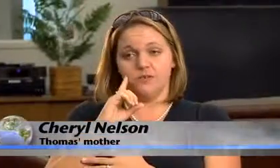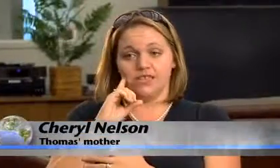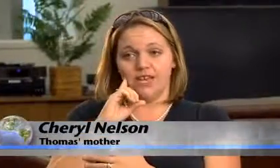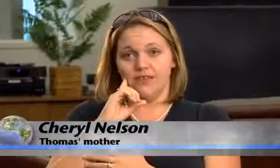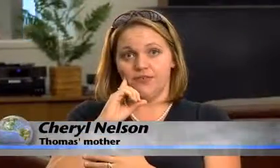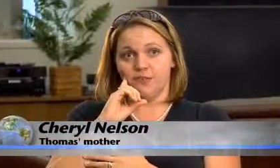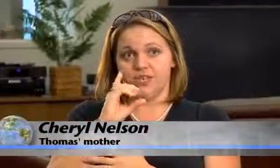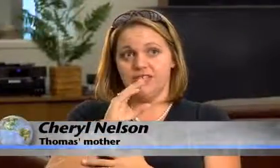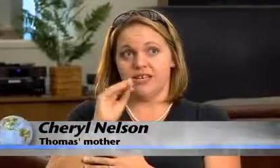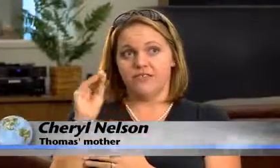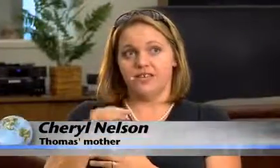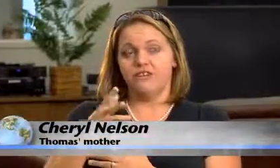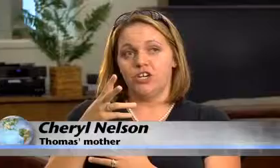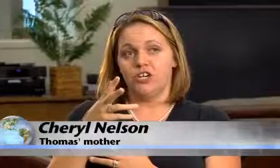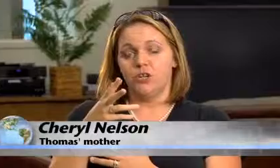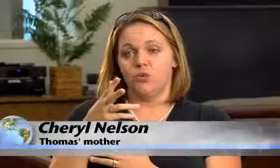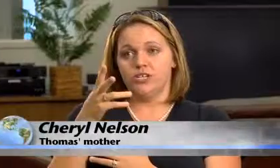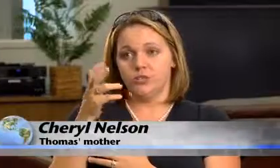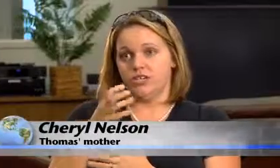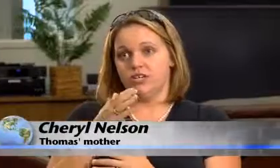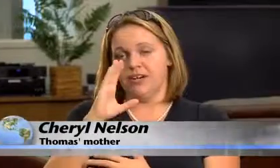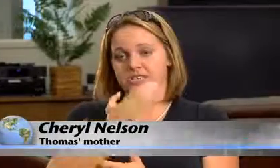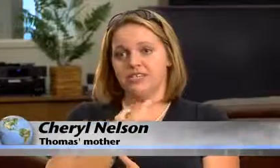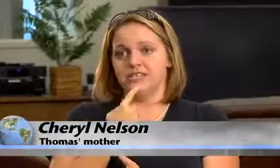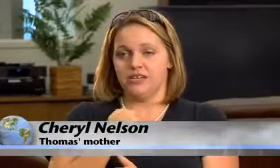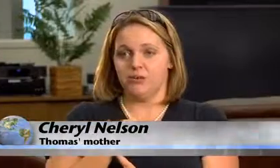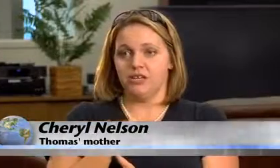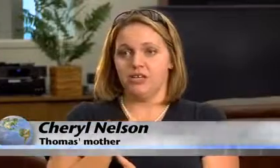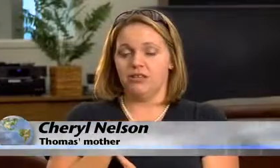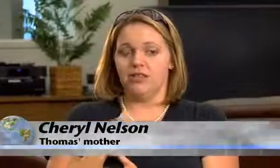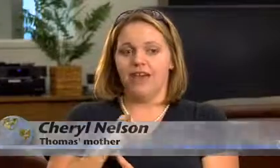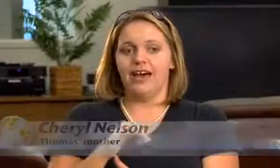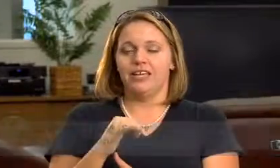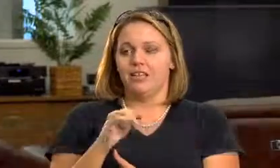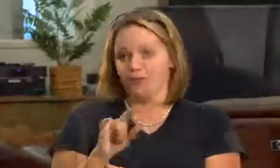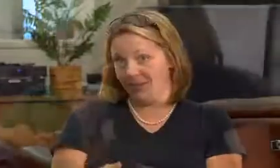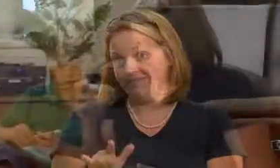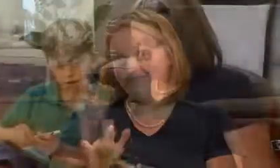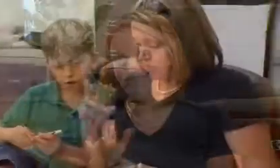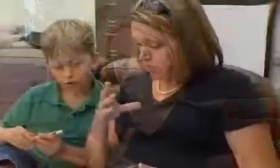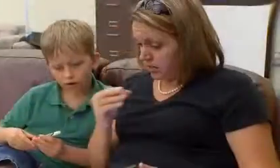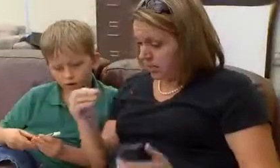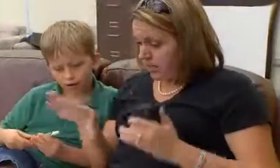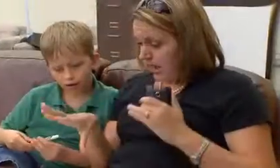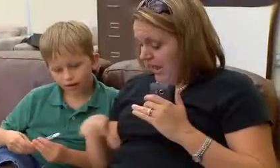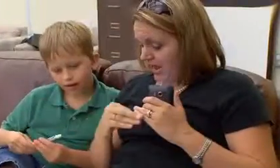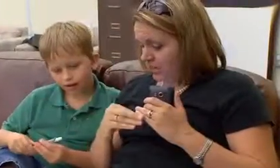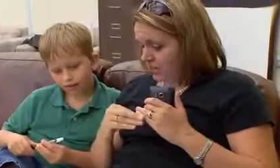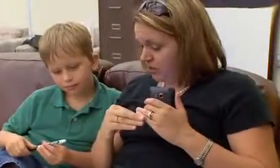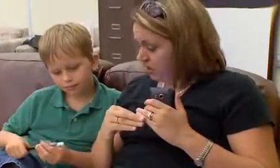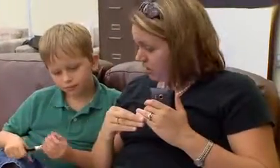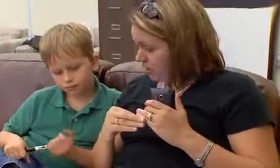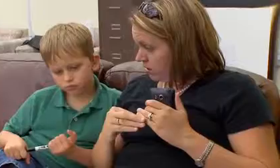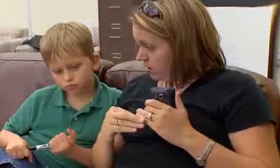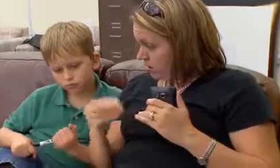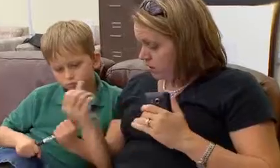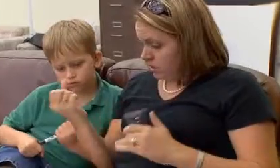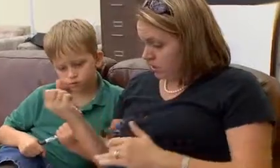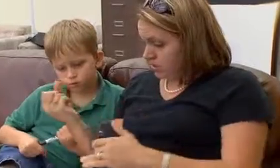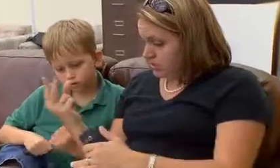he was deaf was I was never going to hear my son tell me that he loved me. And added a